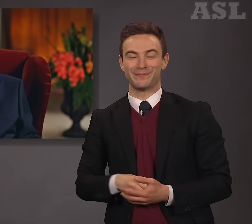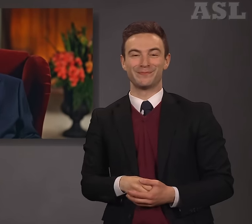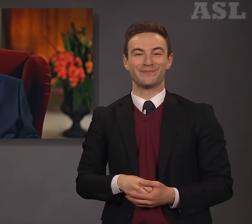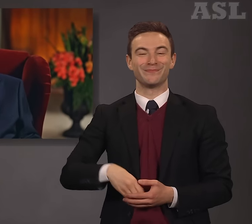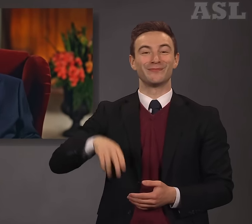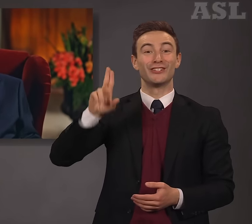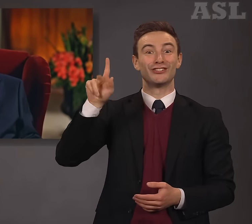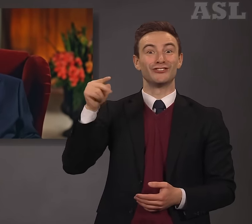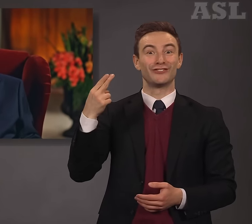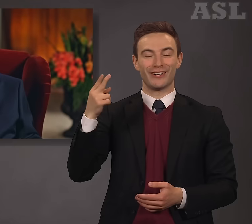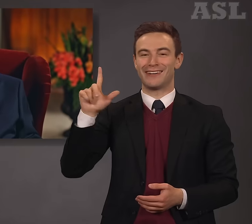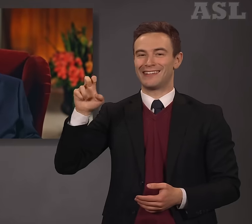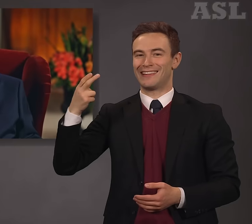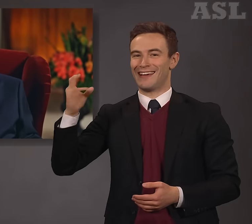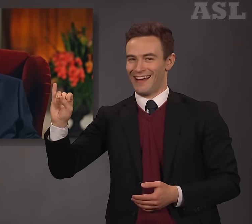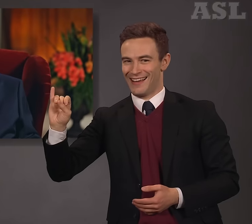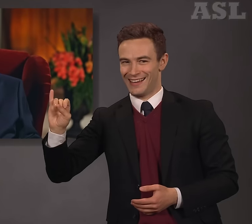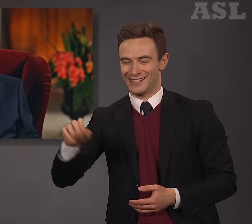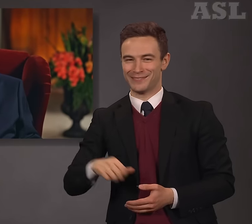Lehi, Utah;